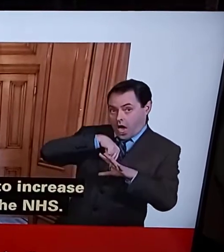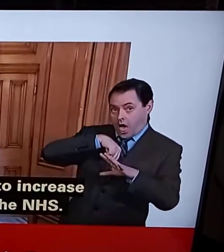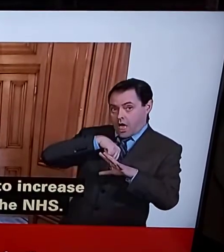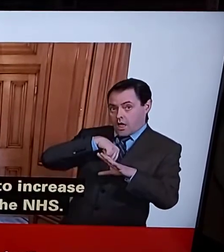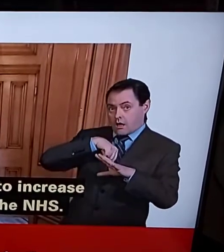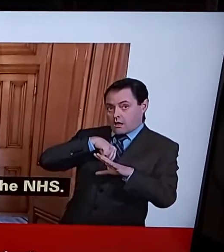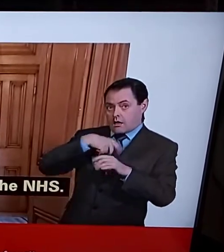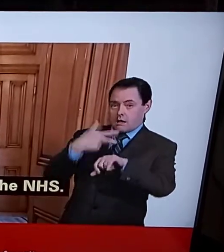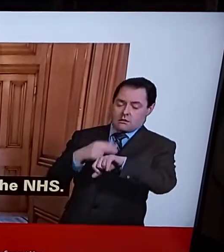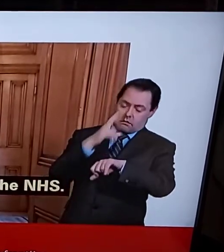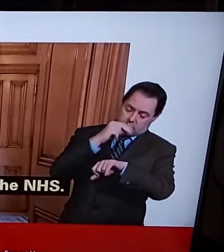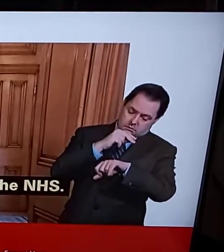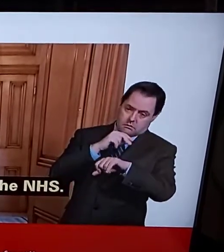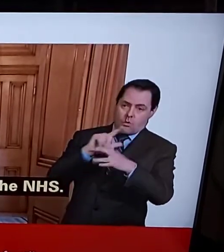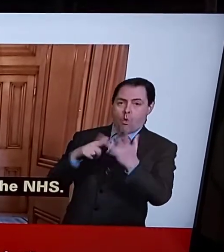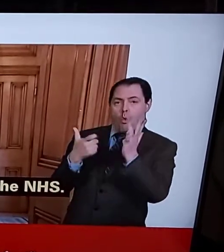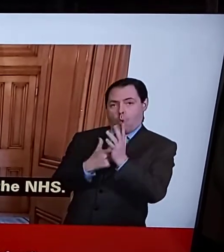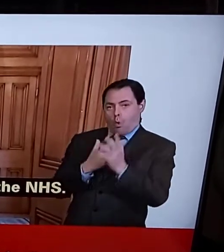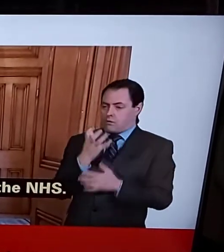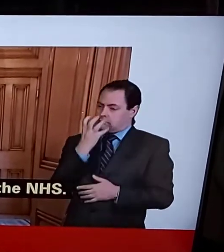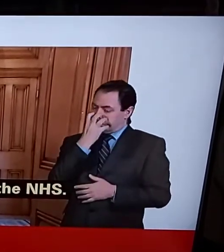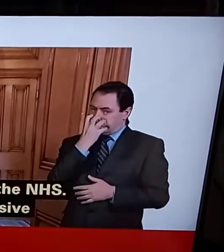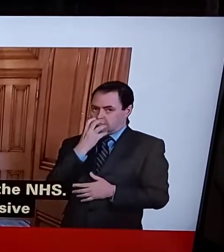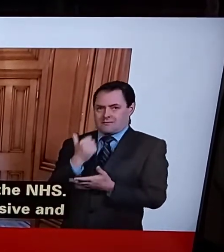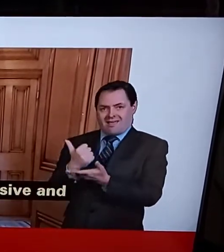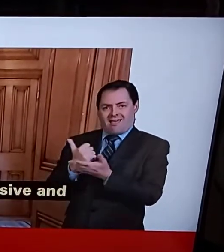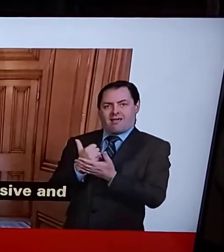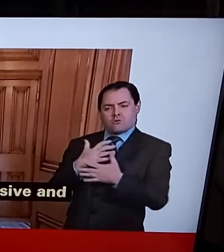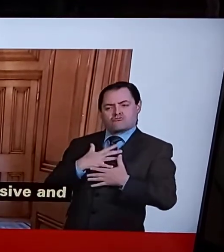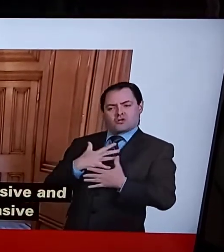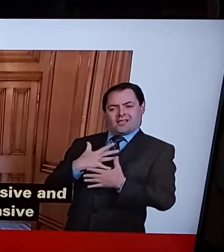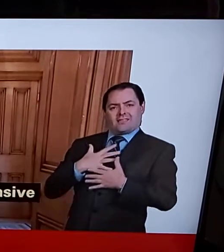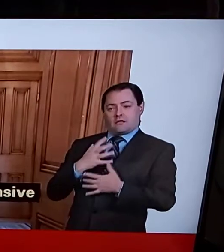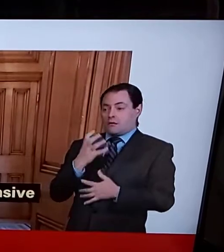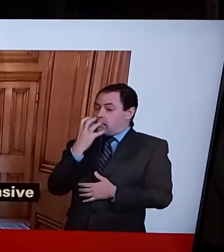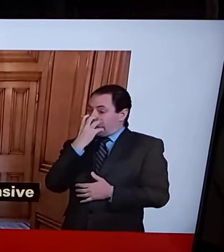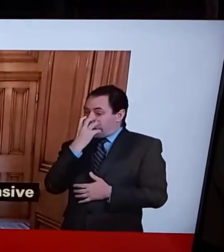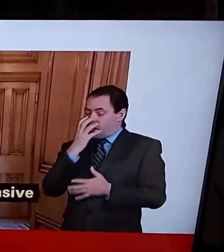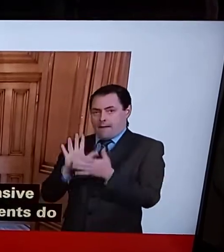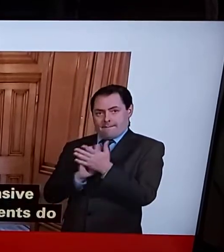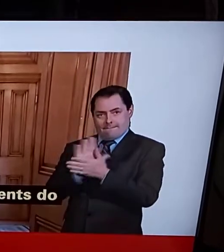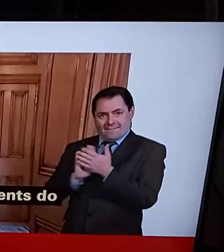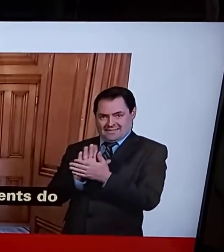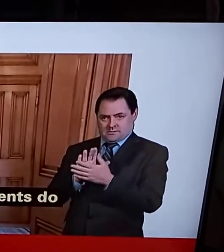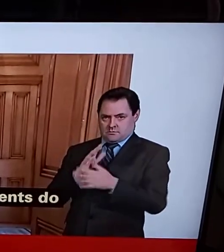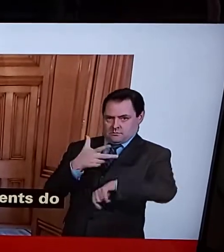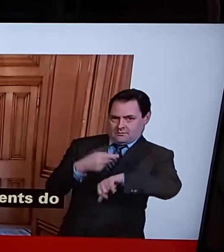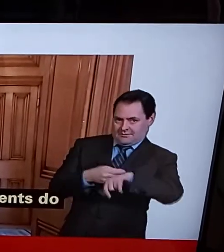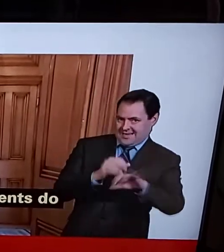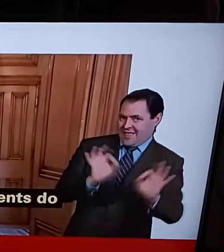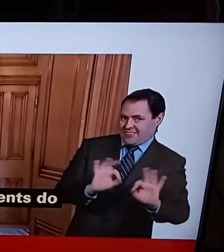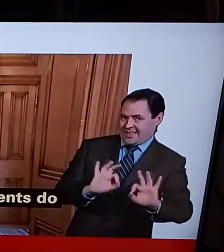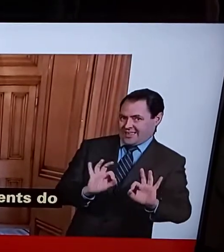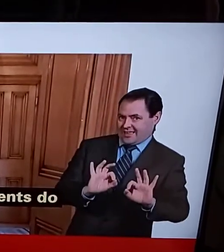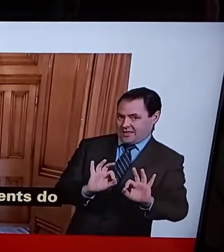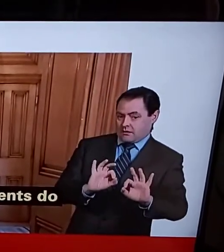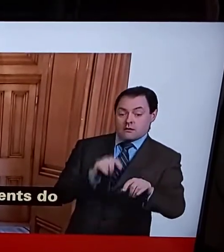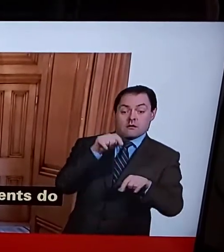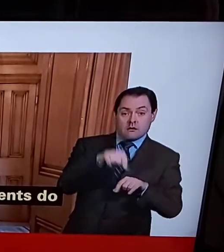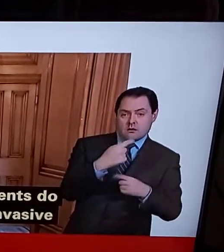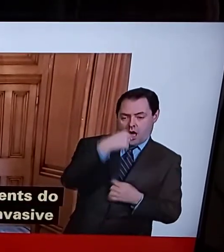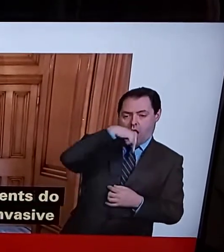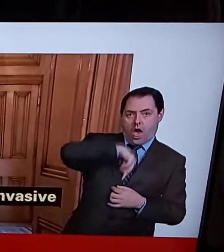Effective non-invasive ventilation can ensure patients do not need to be placed on invasive ventilators, where they're intubated and